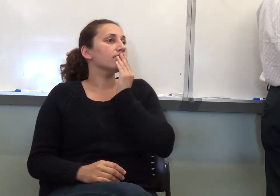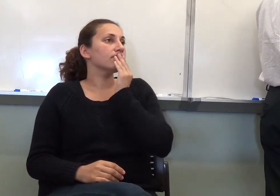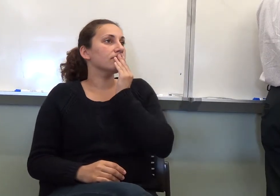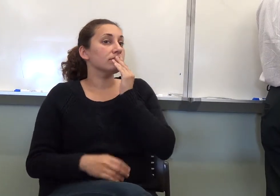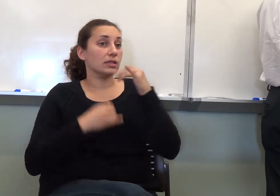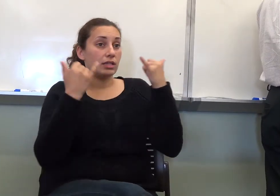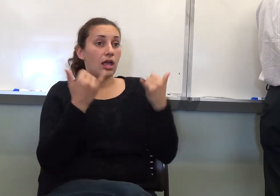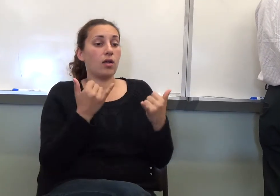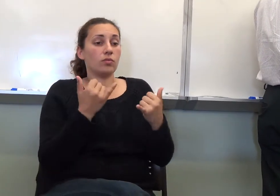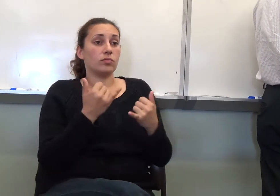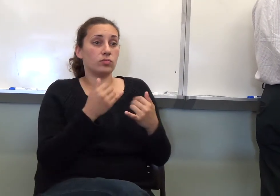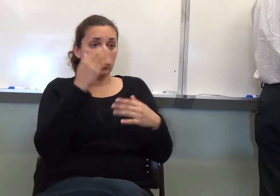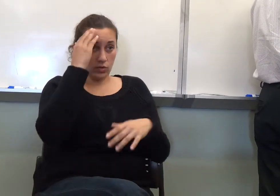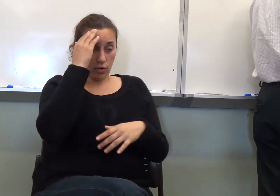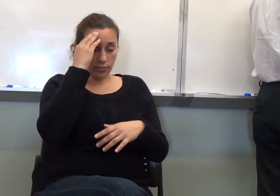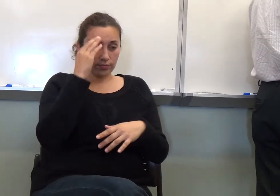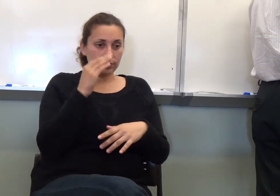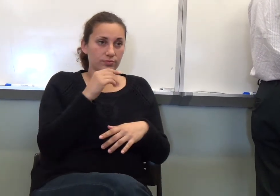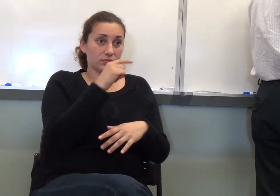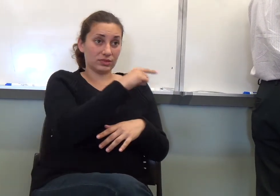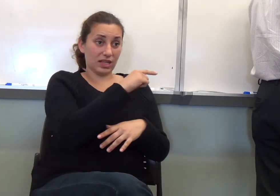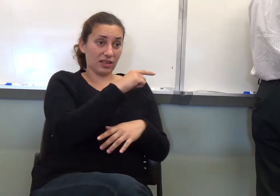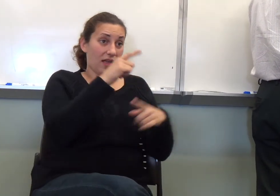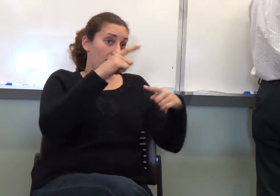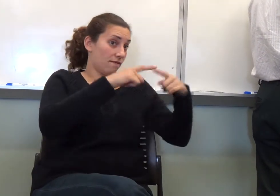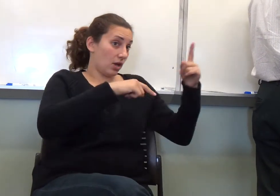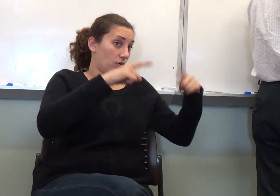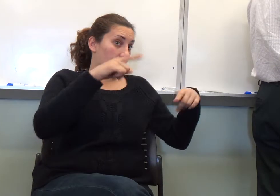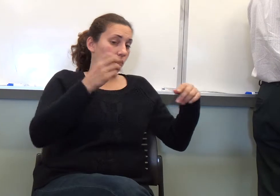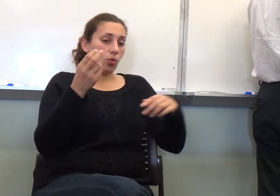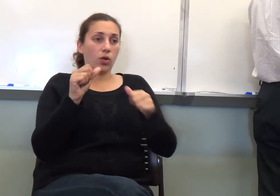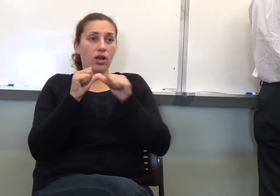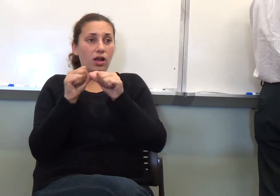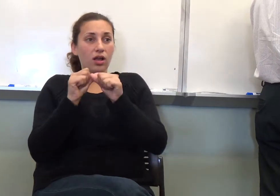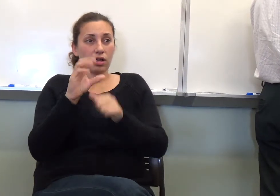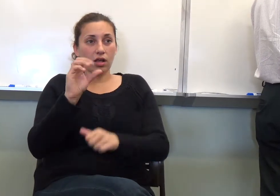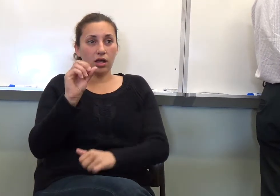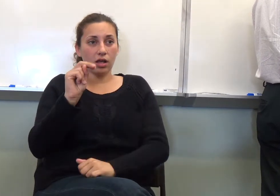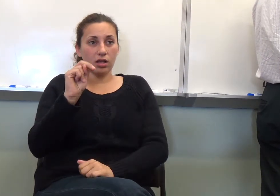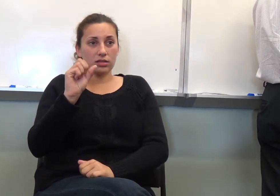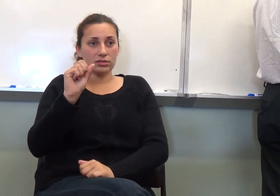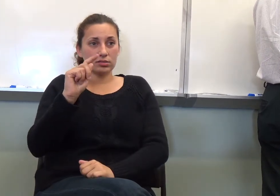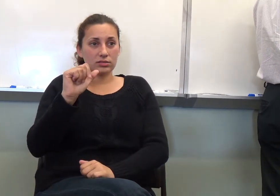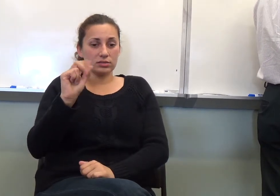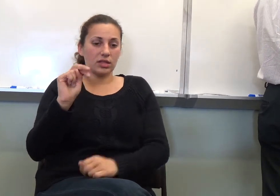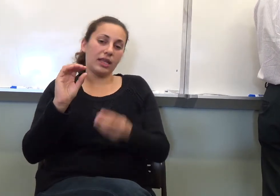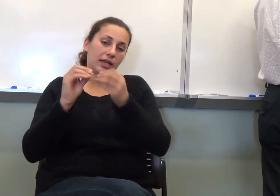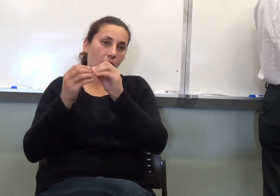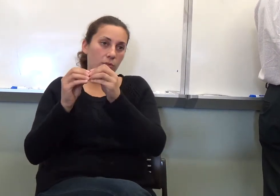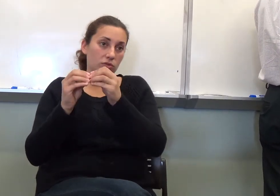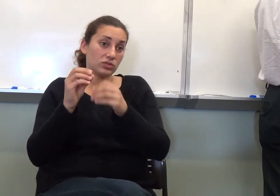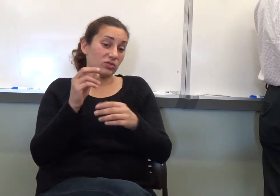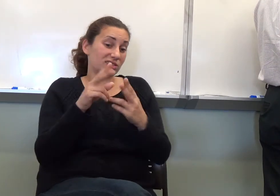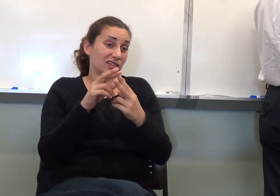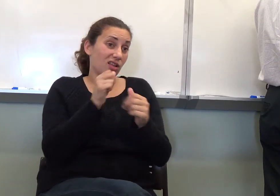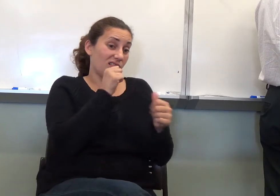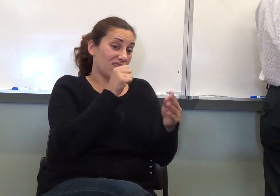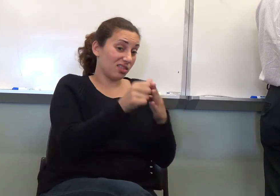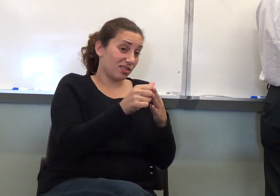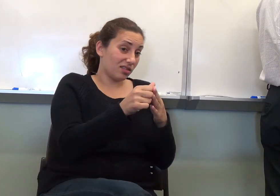want to know, are they variable terms or constant terms? Well, they both have letters in them. This is a P, this is a P and a Q.